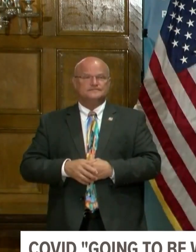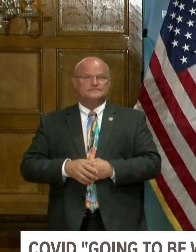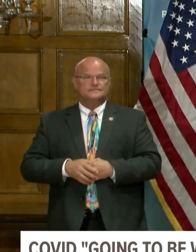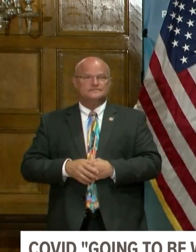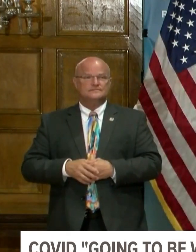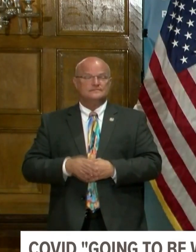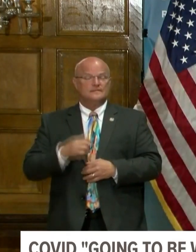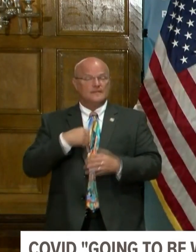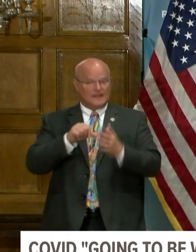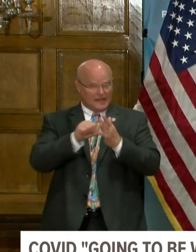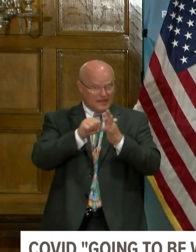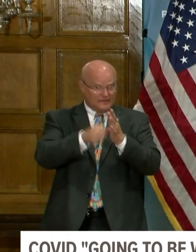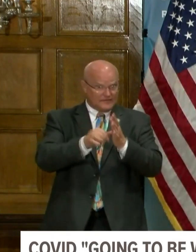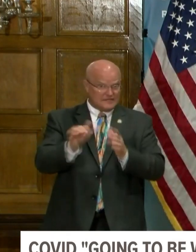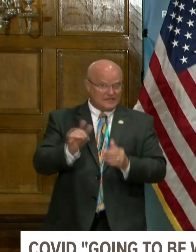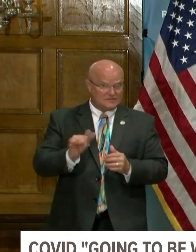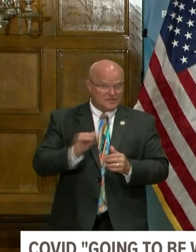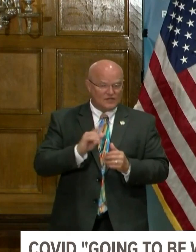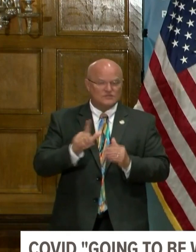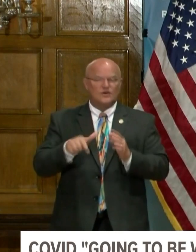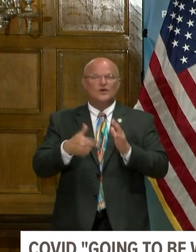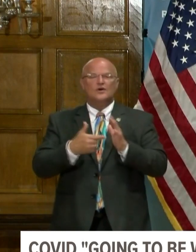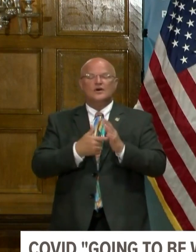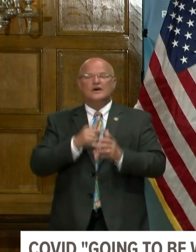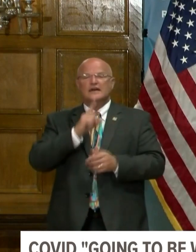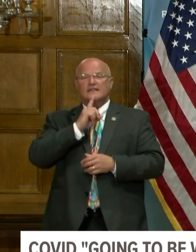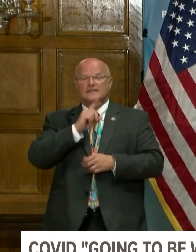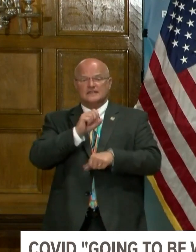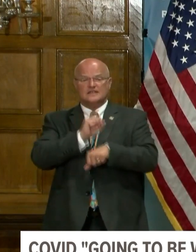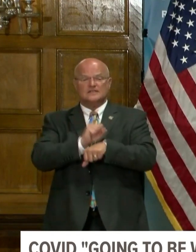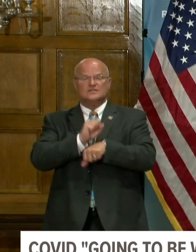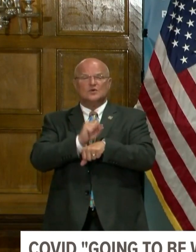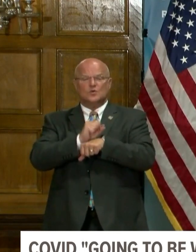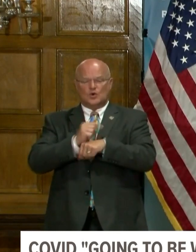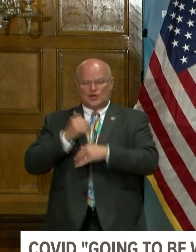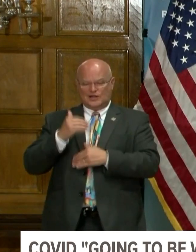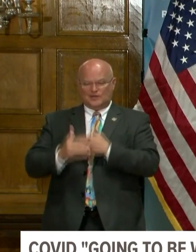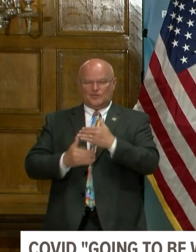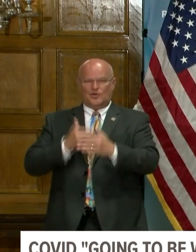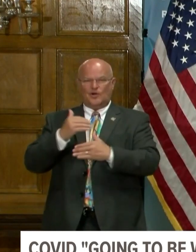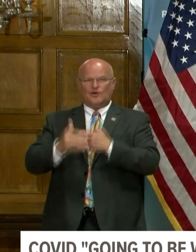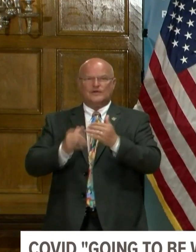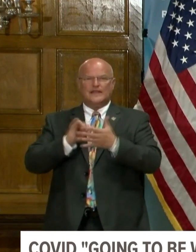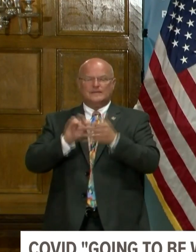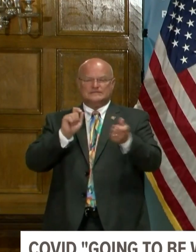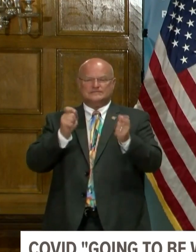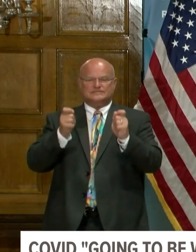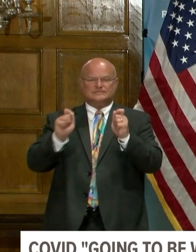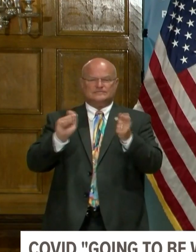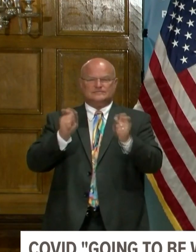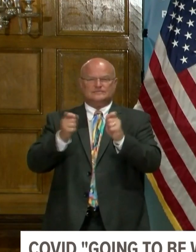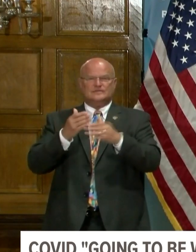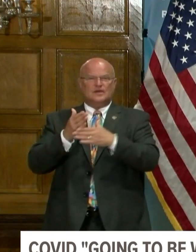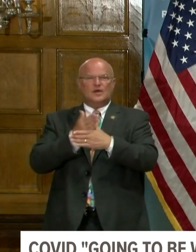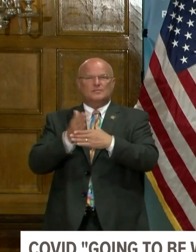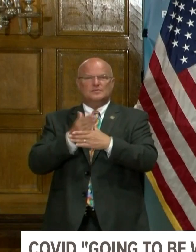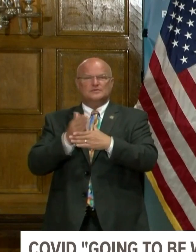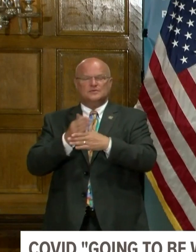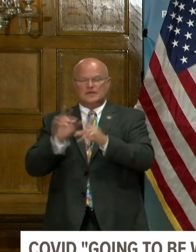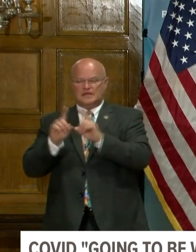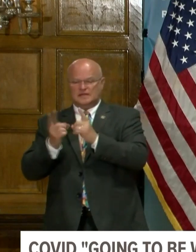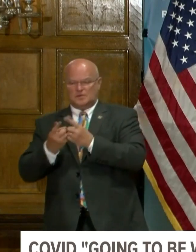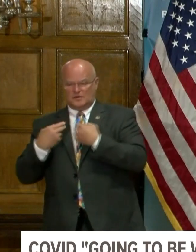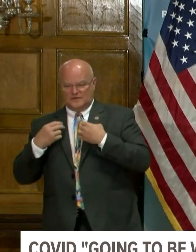And I would emphasize that this is a work in progress that's being coordinated between the Department